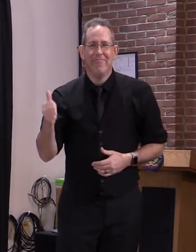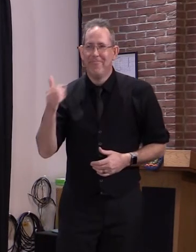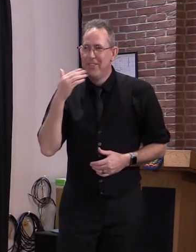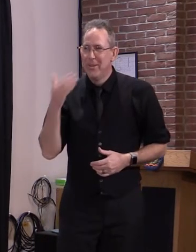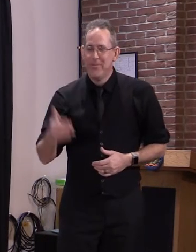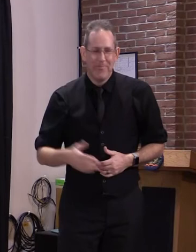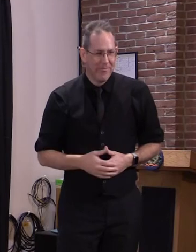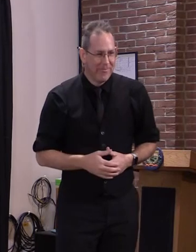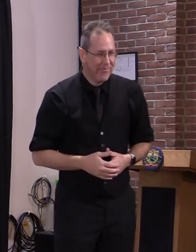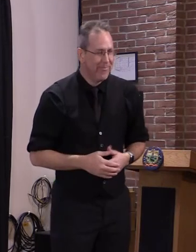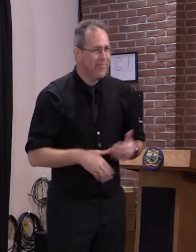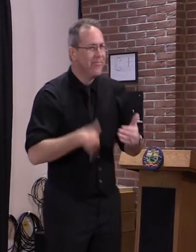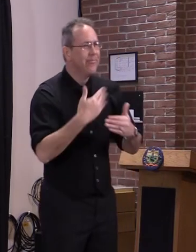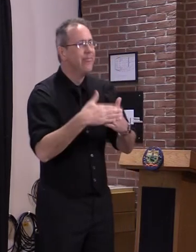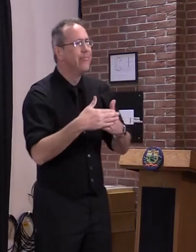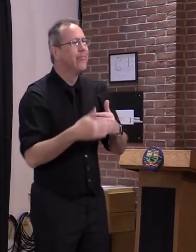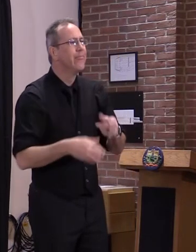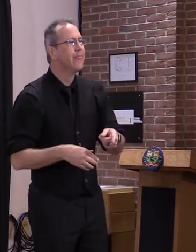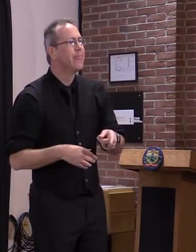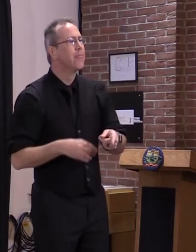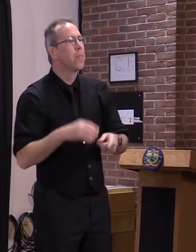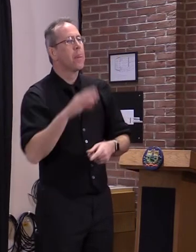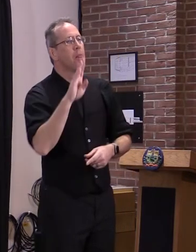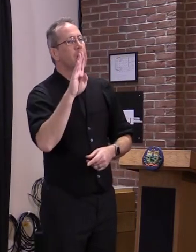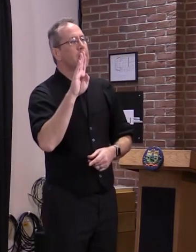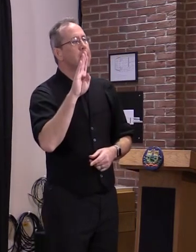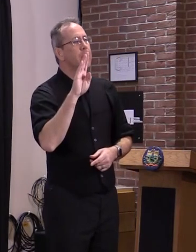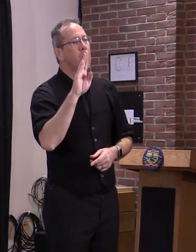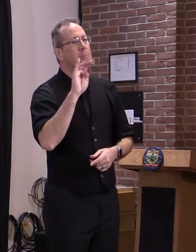Chris Mays, Bennington Banner.